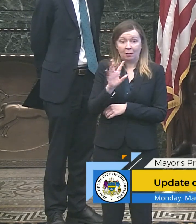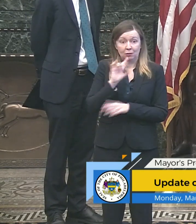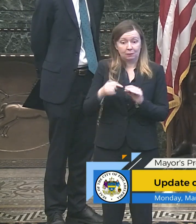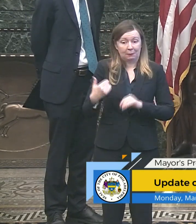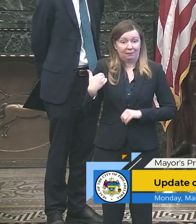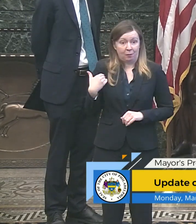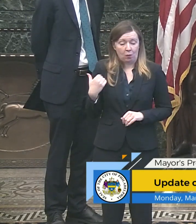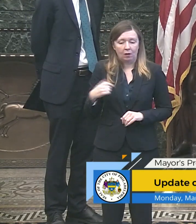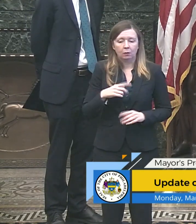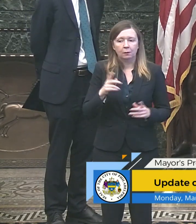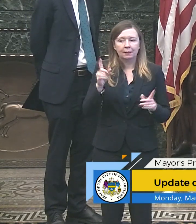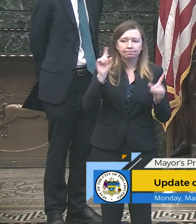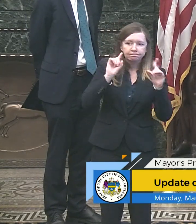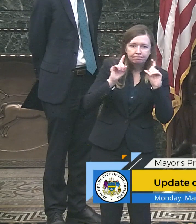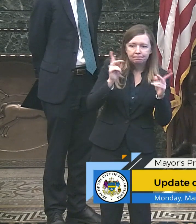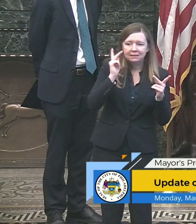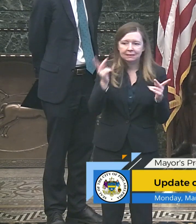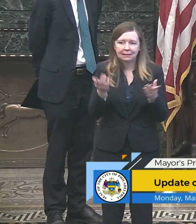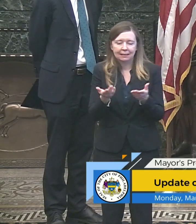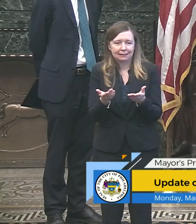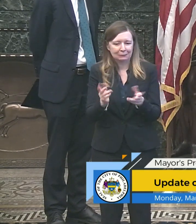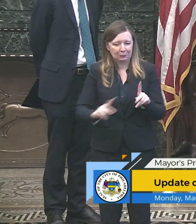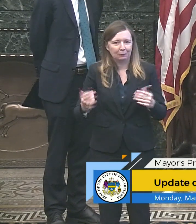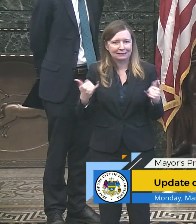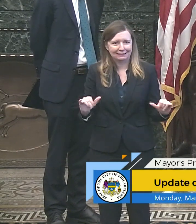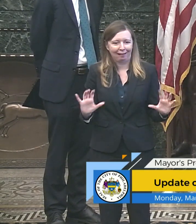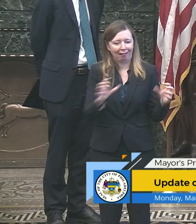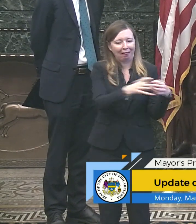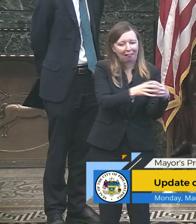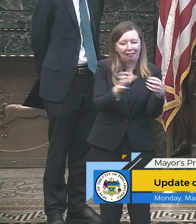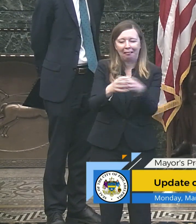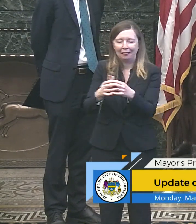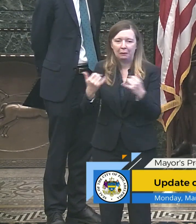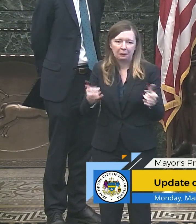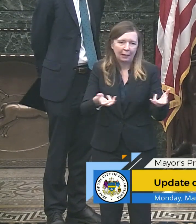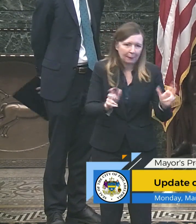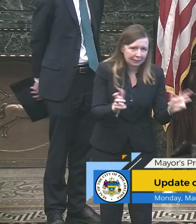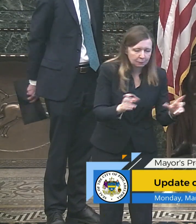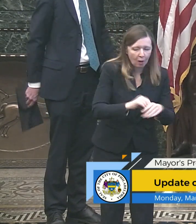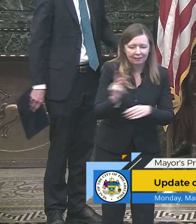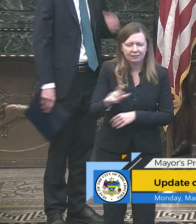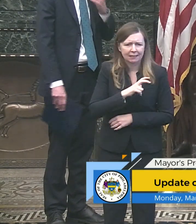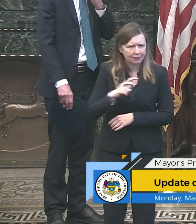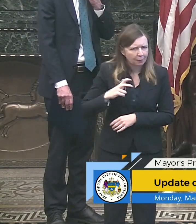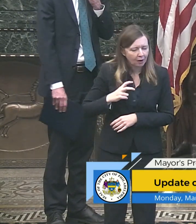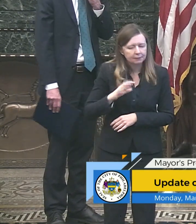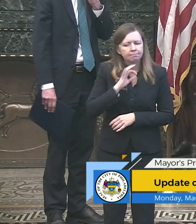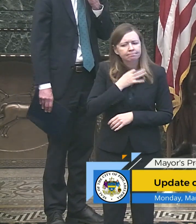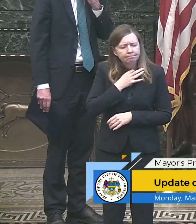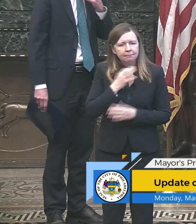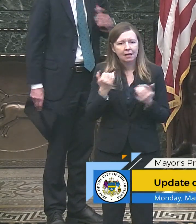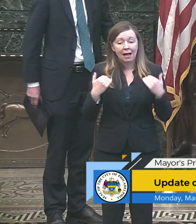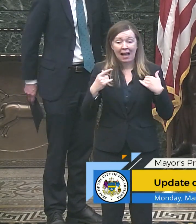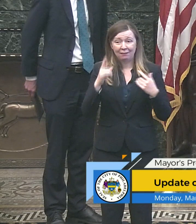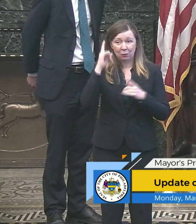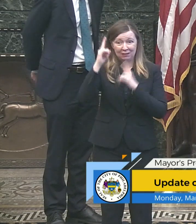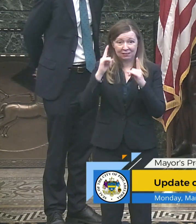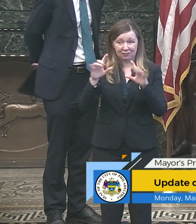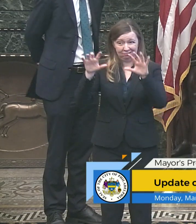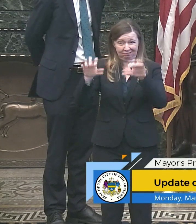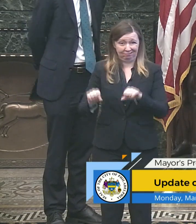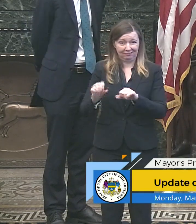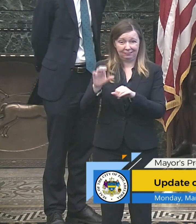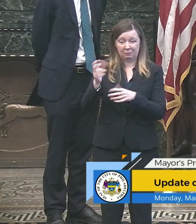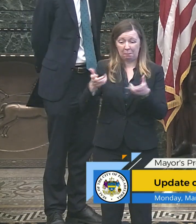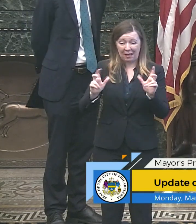been hearing and seeing some people still doing group activities in Philly parks, like playing basketball. I'm wondering if you've considered taking down basketball